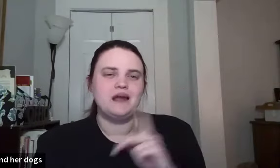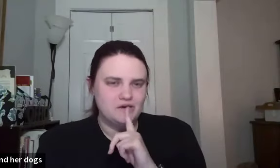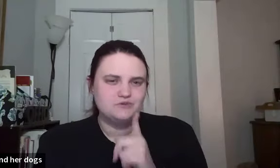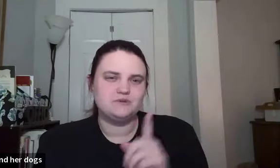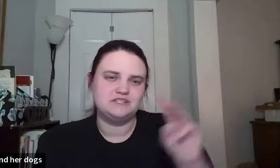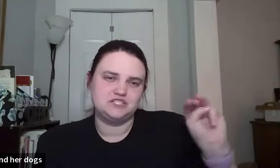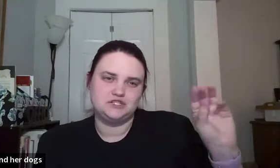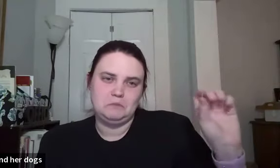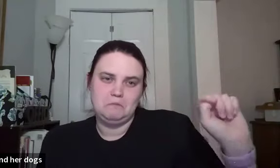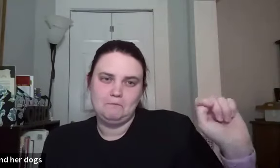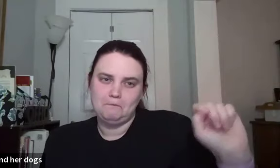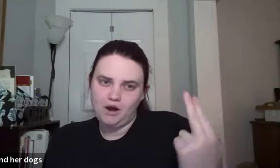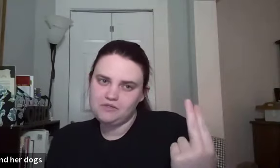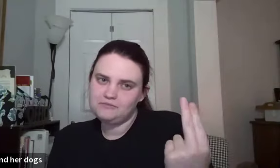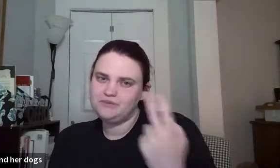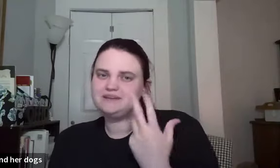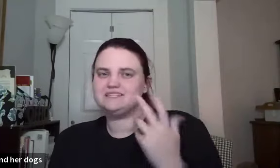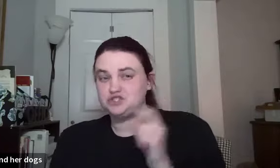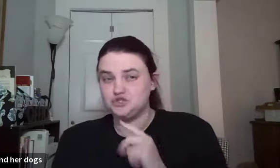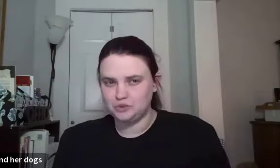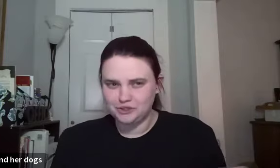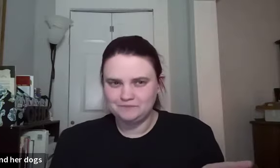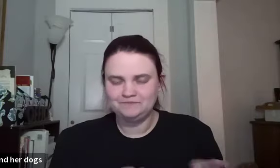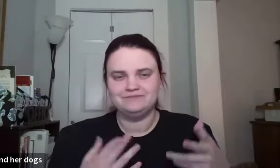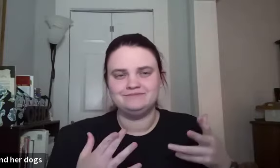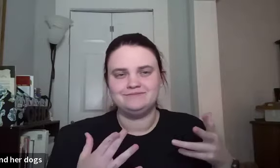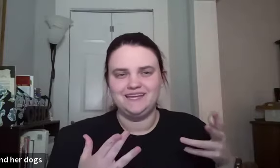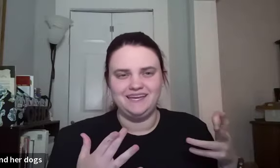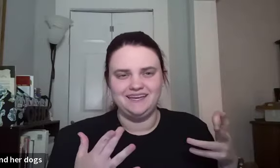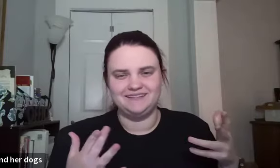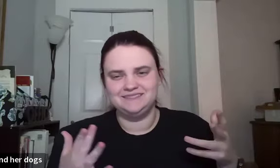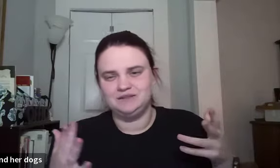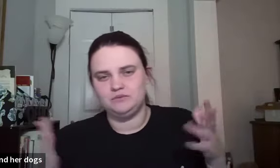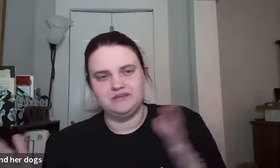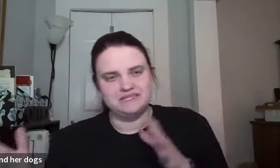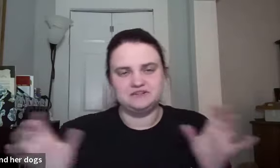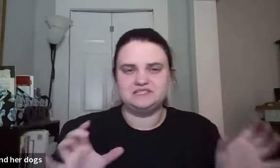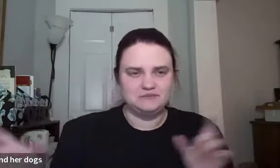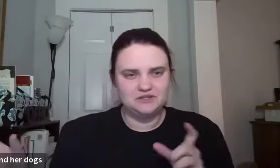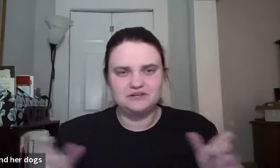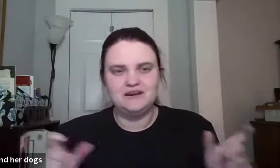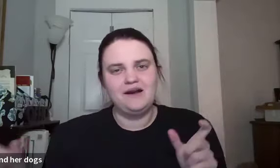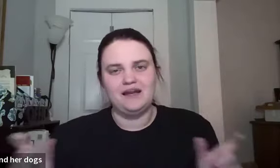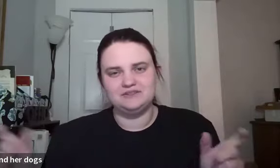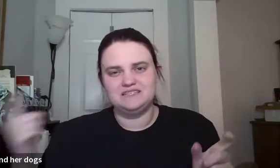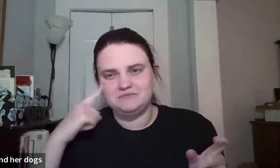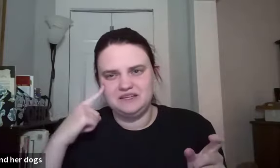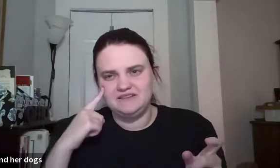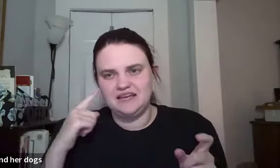I would really just do moth because it's shorter and well, yes, they're similar. I could see them being like